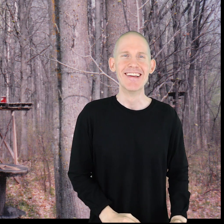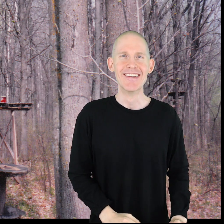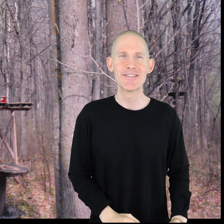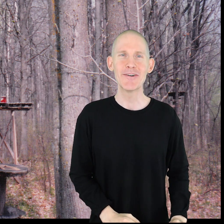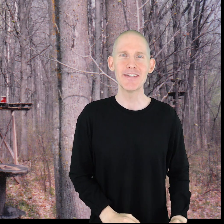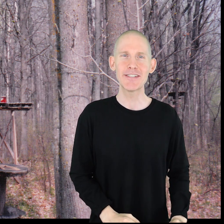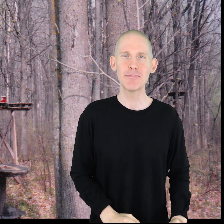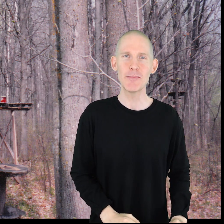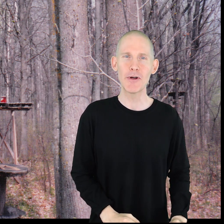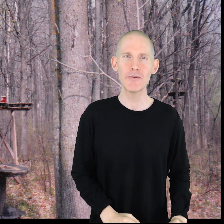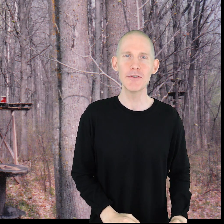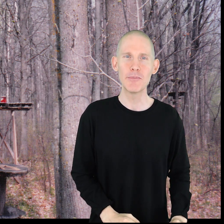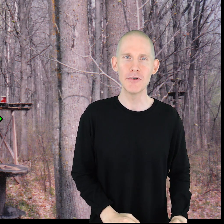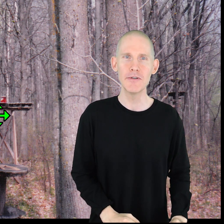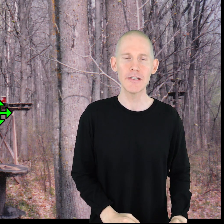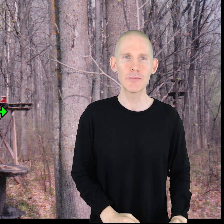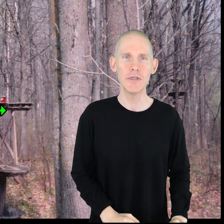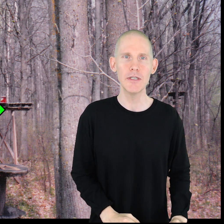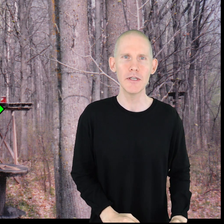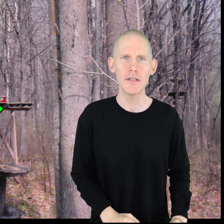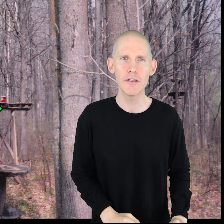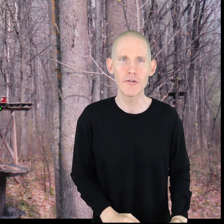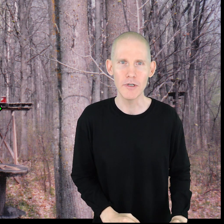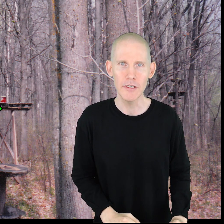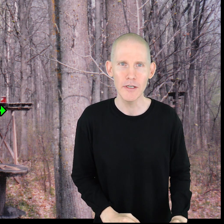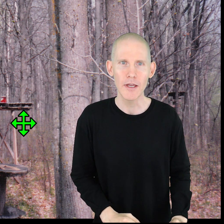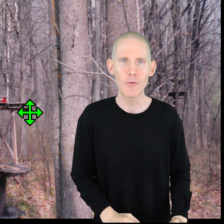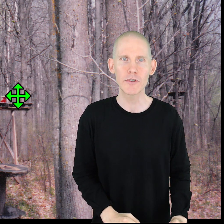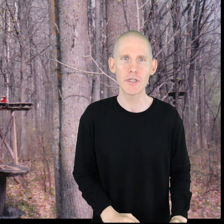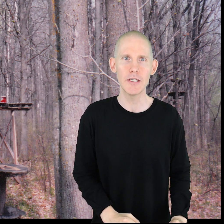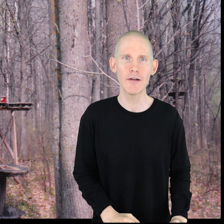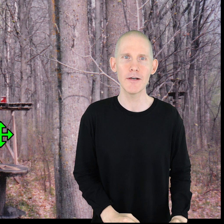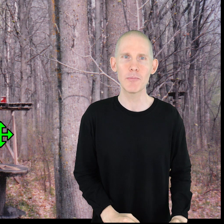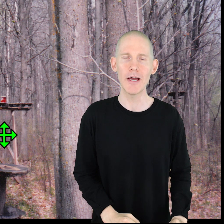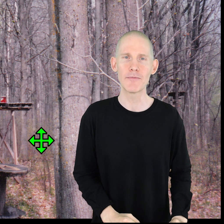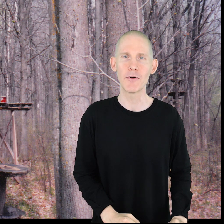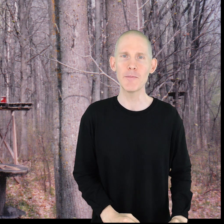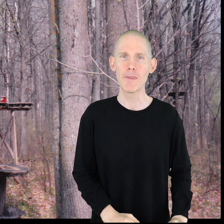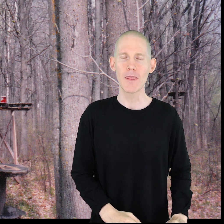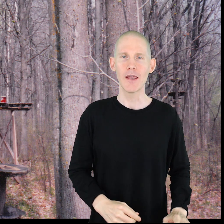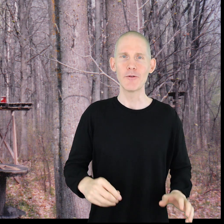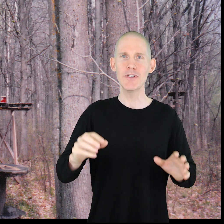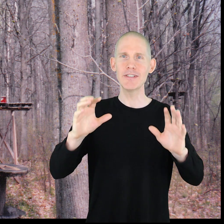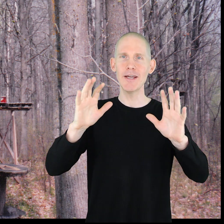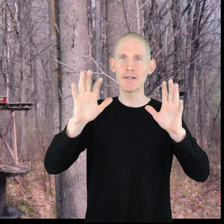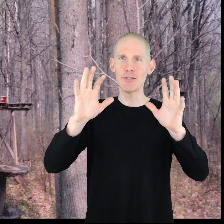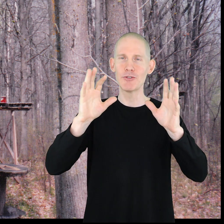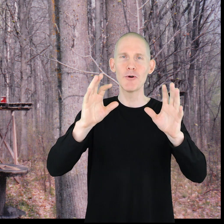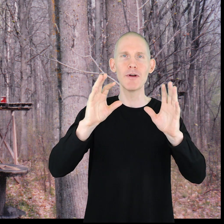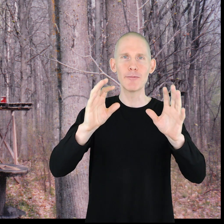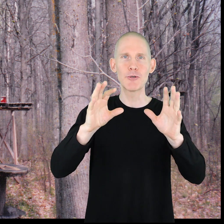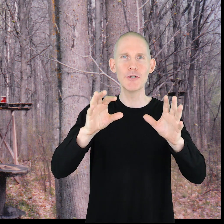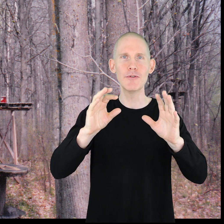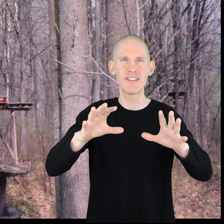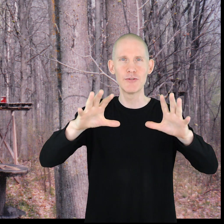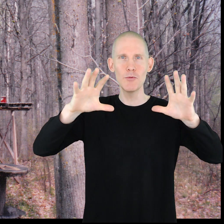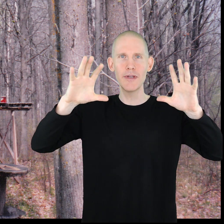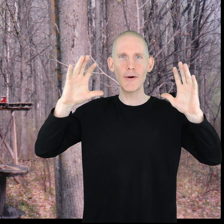So this is my brother in the blue. That's me in the green. And we're sitting there on our platform. And the reason I'm showing you this zoomed out